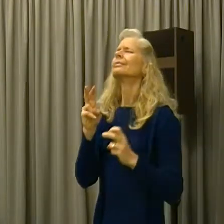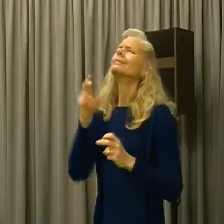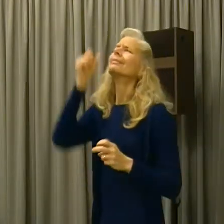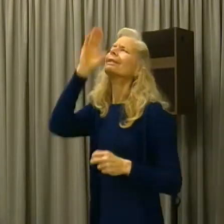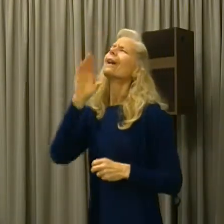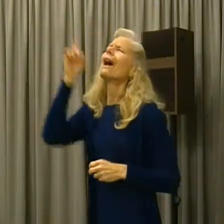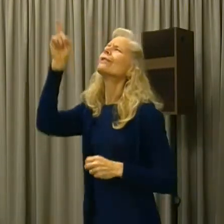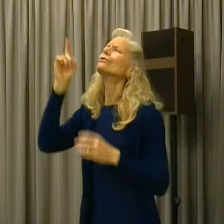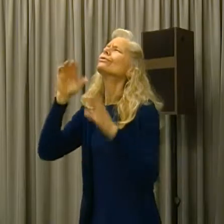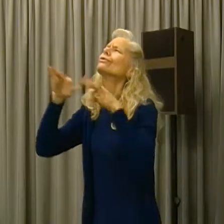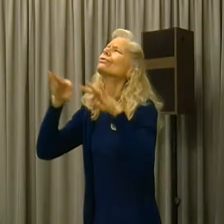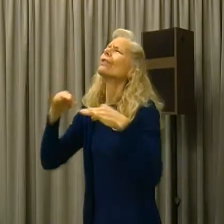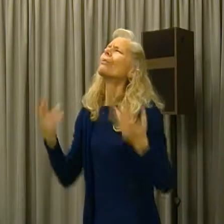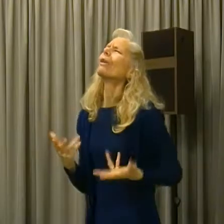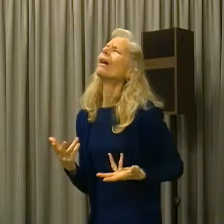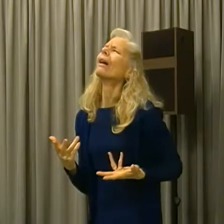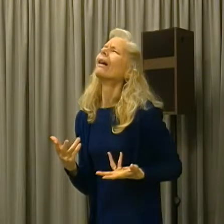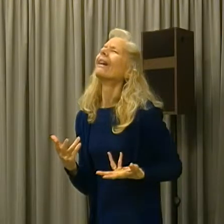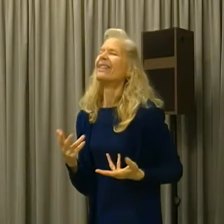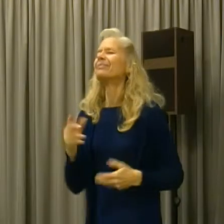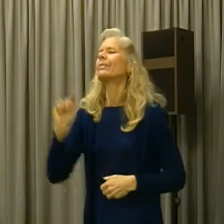I like the Bible thoughts on that.